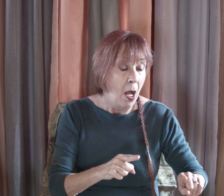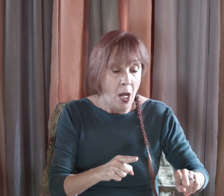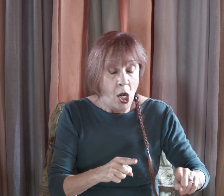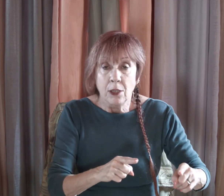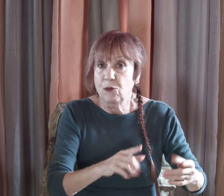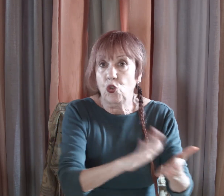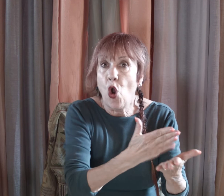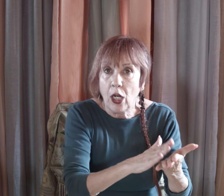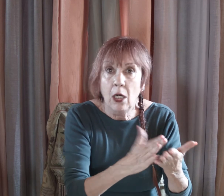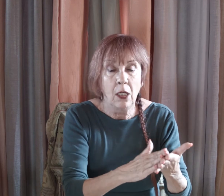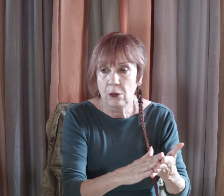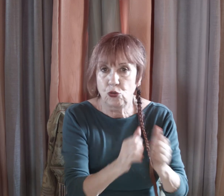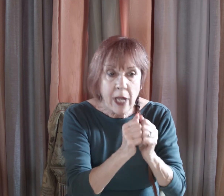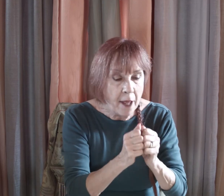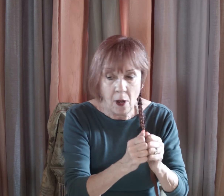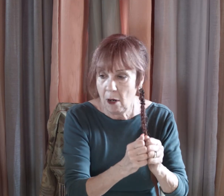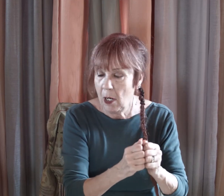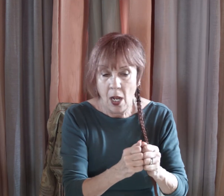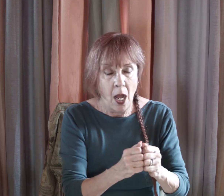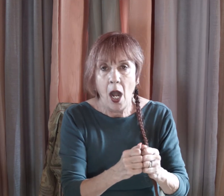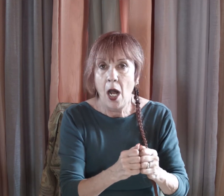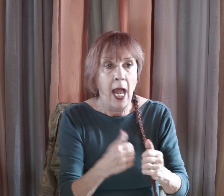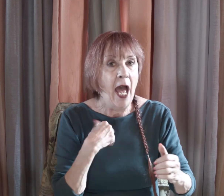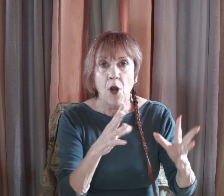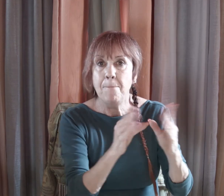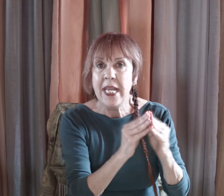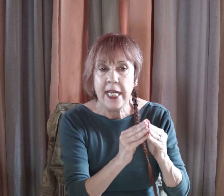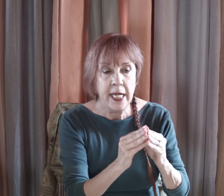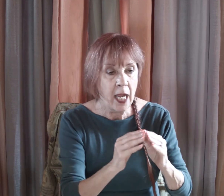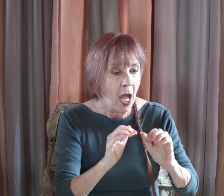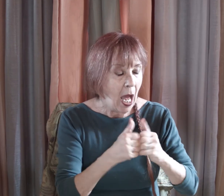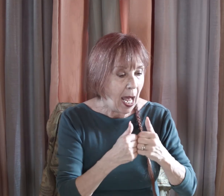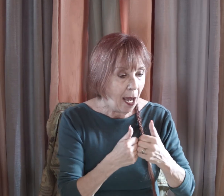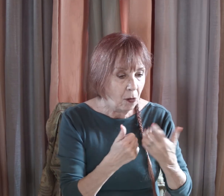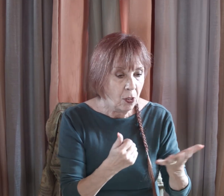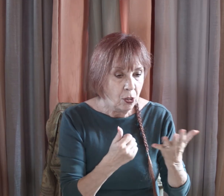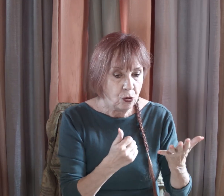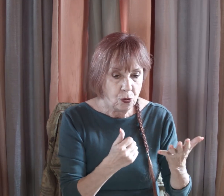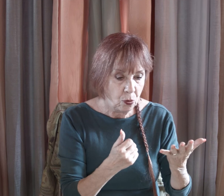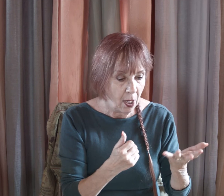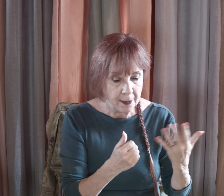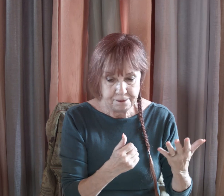They can come and cook collectively together, or they can come and hold meetings about how to force